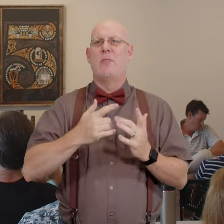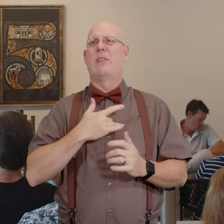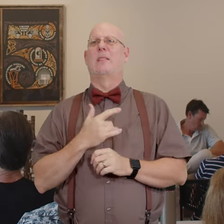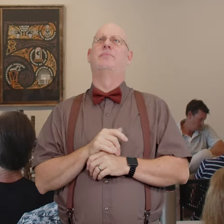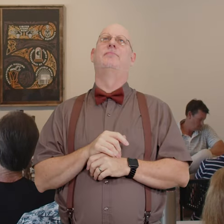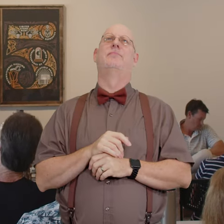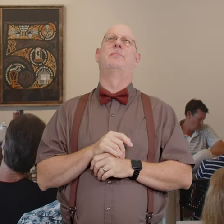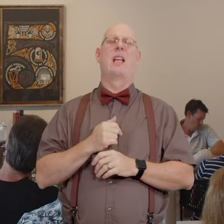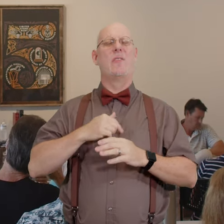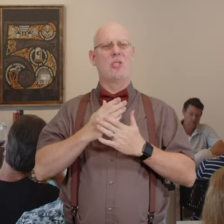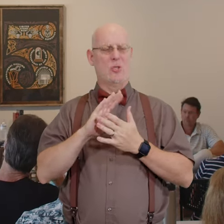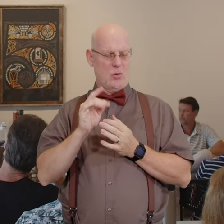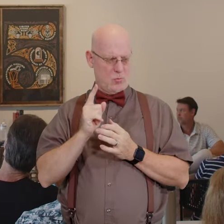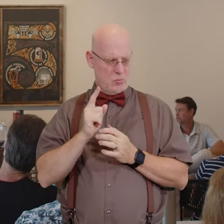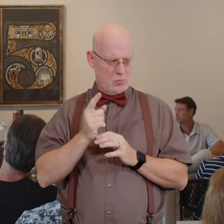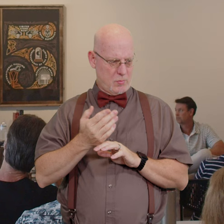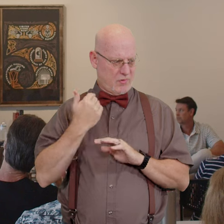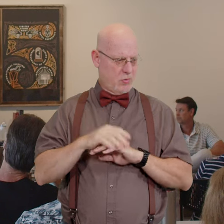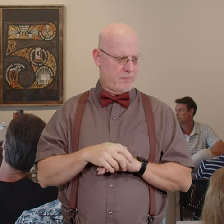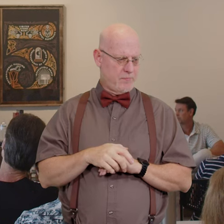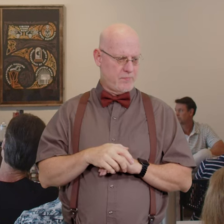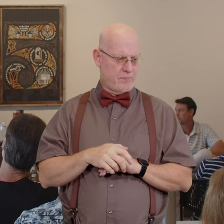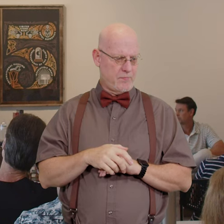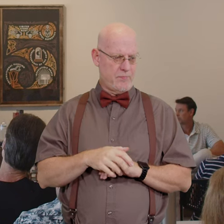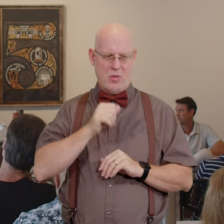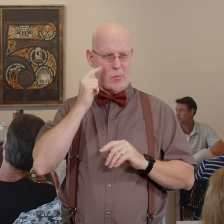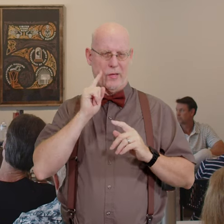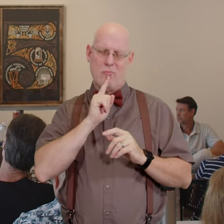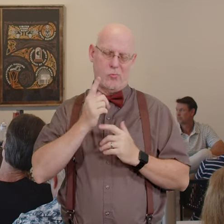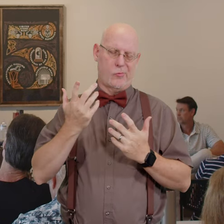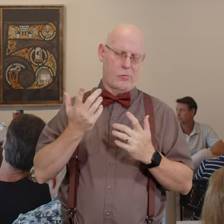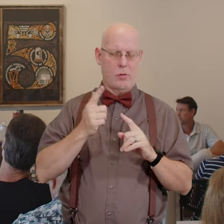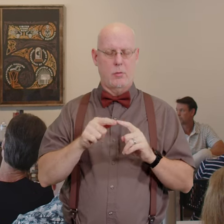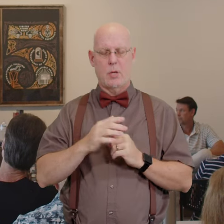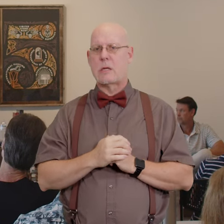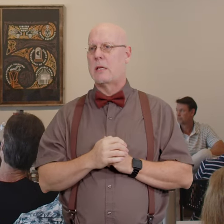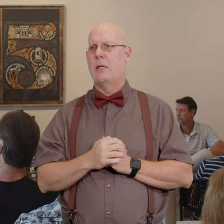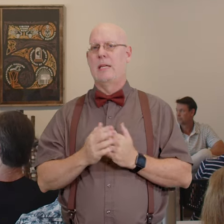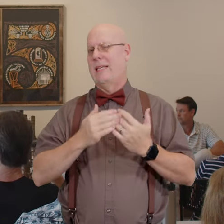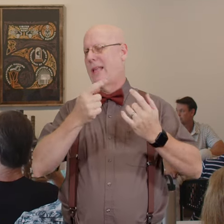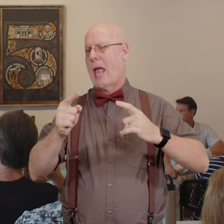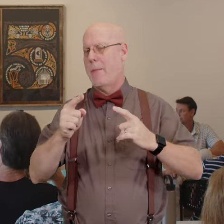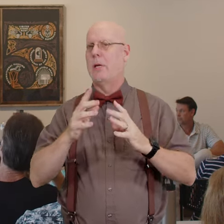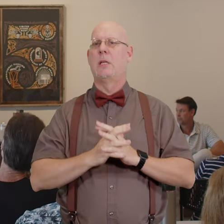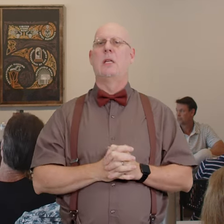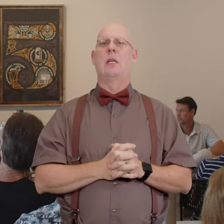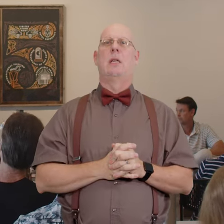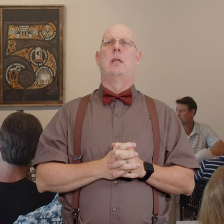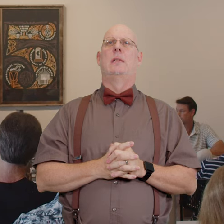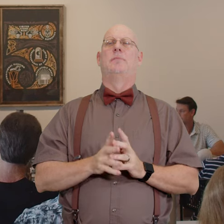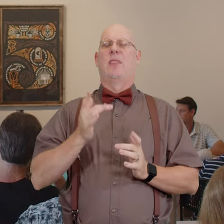kind of feel like, and I've shared this story I think once before, don't think it's a true tale, but it could have easily taken place, of